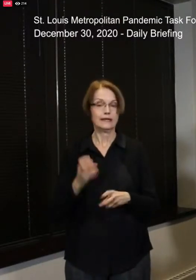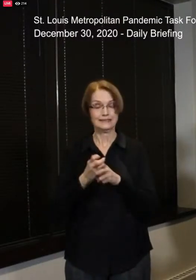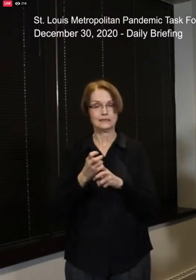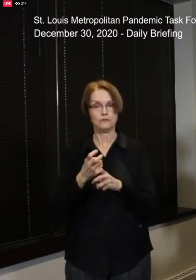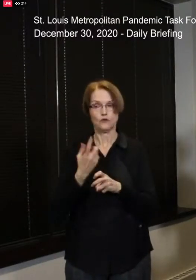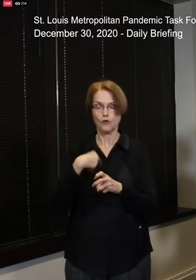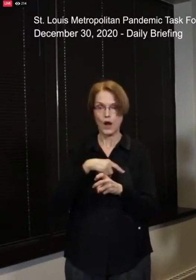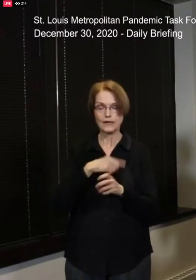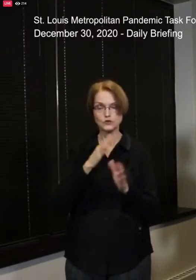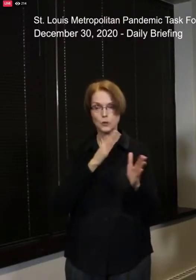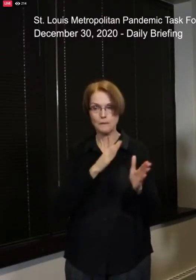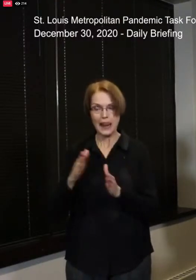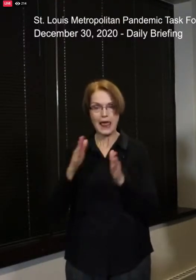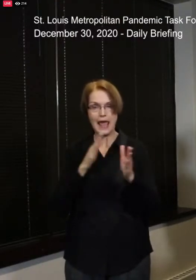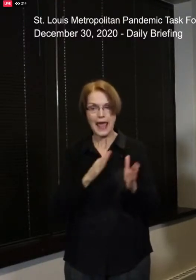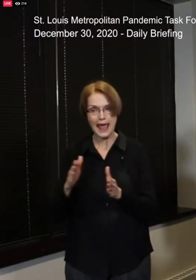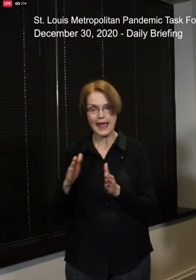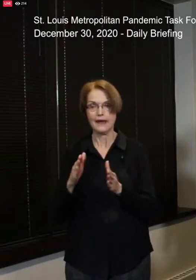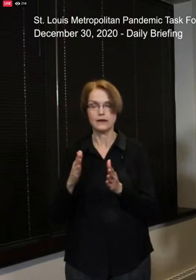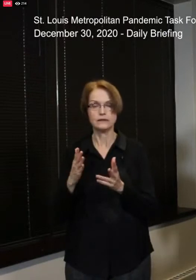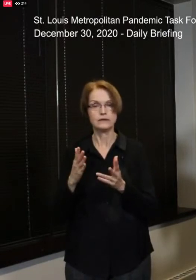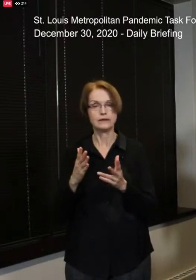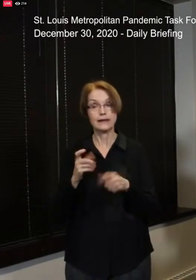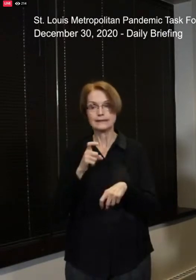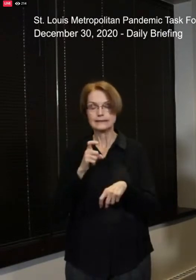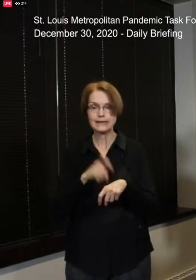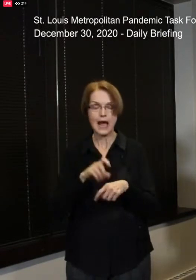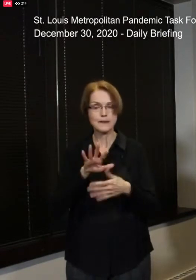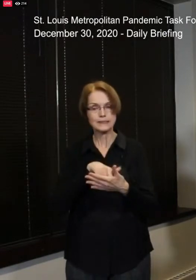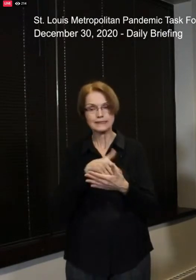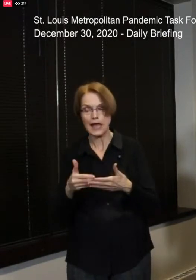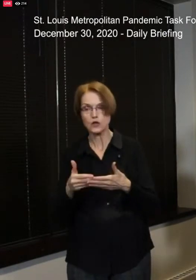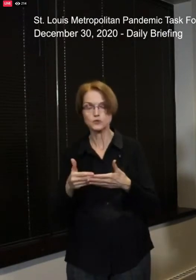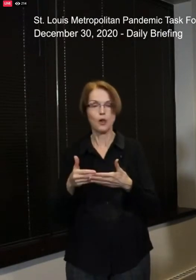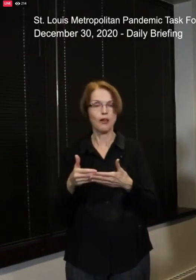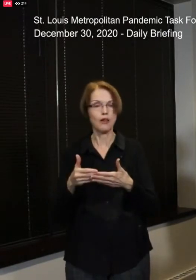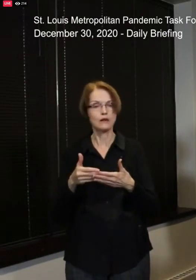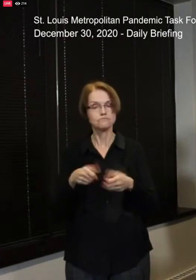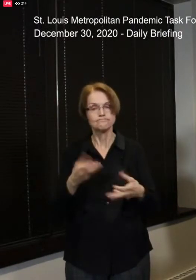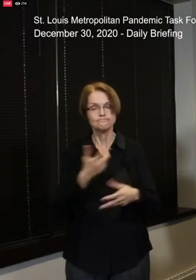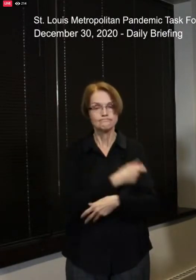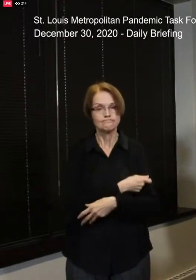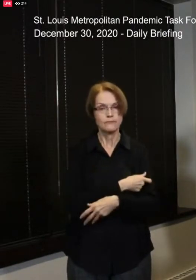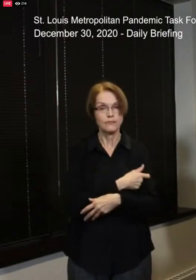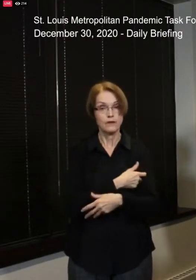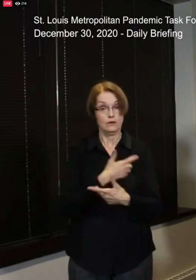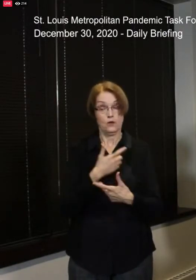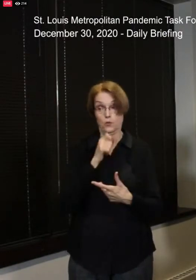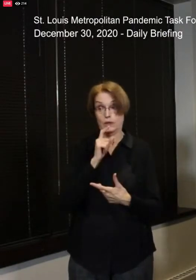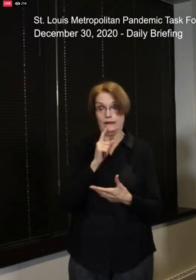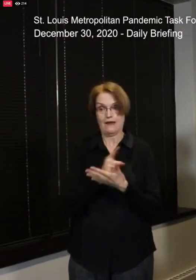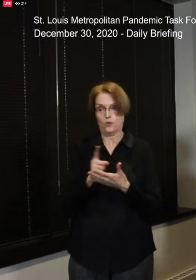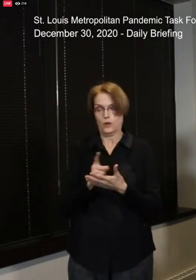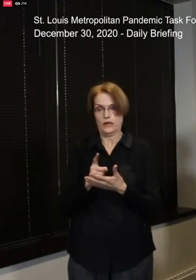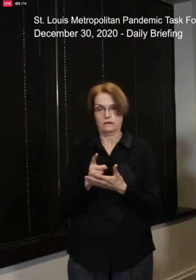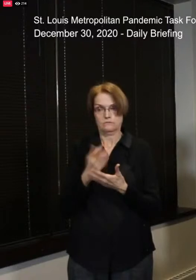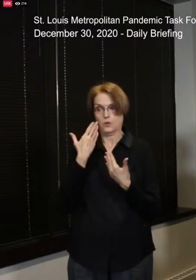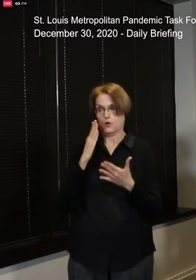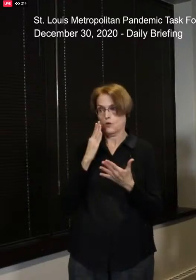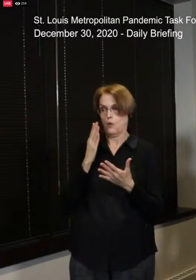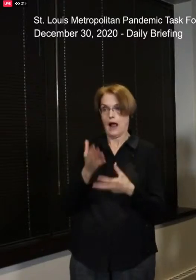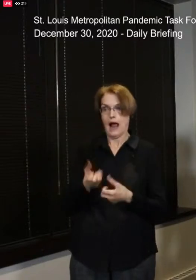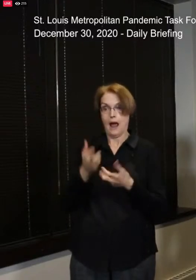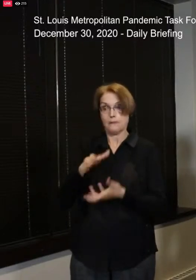to plan going forward when we don't know week to week how much vaccine we're going to be receiving and when we're going to